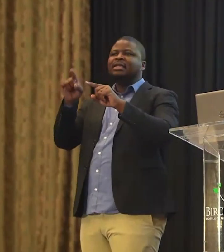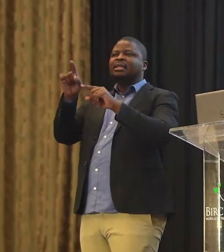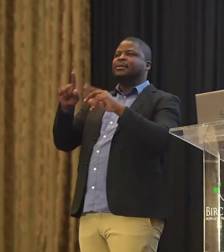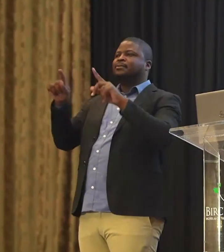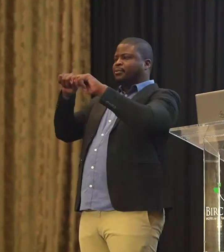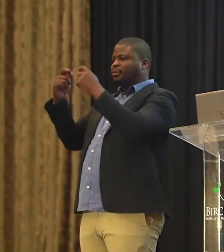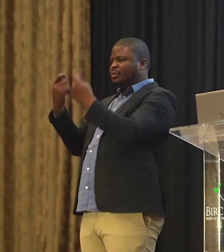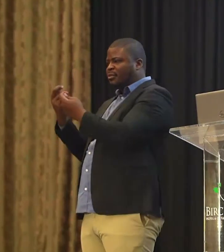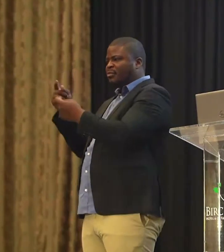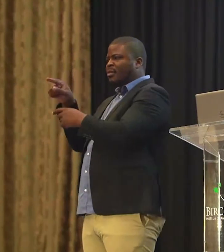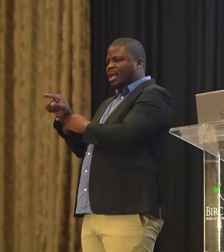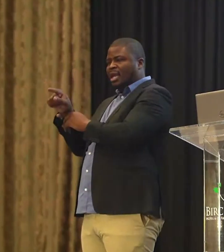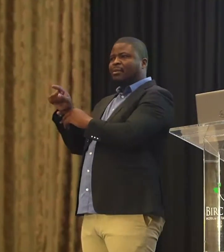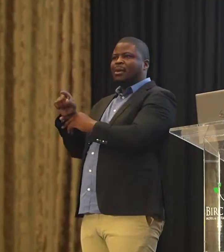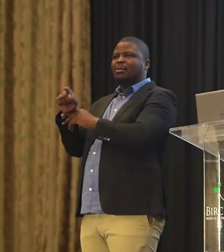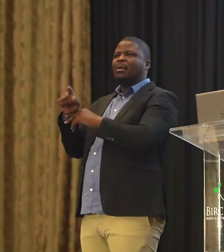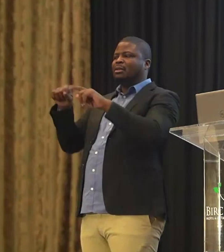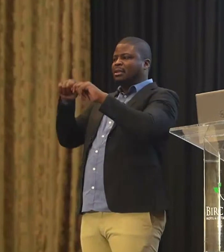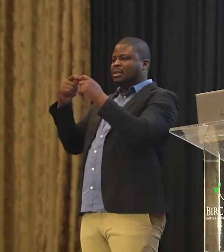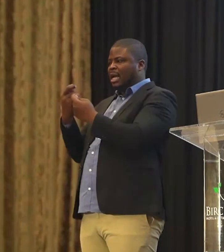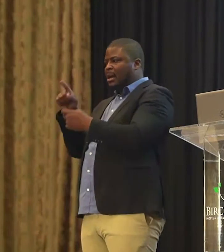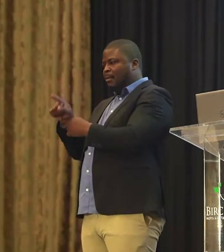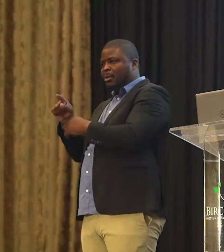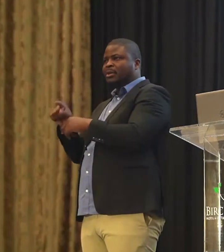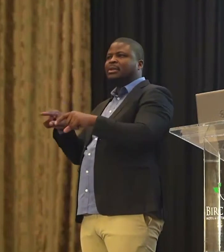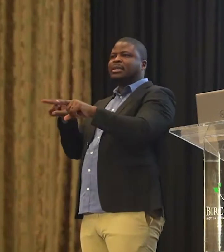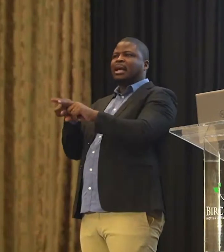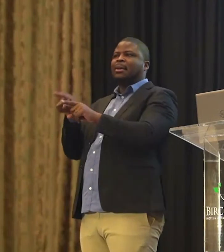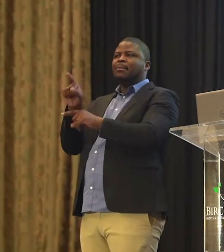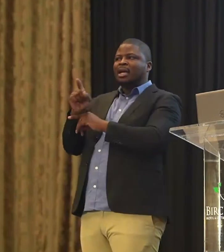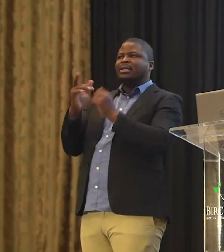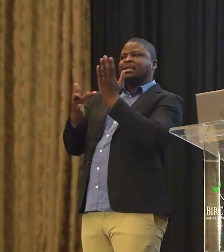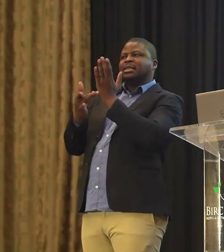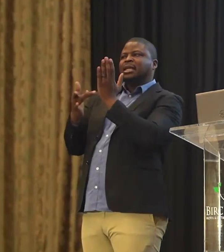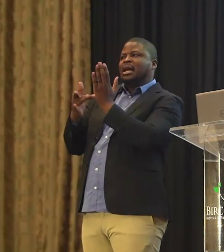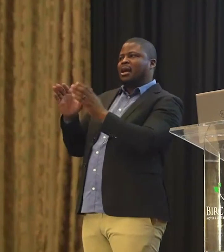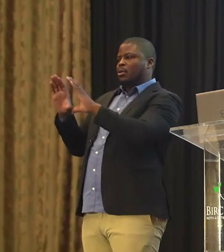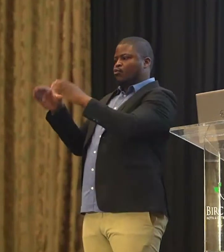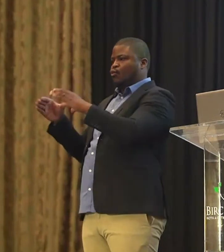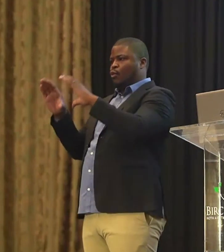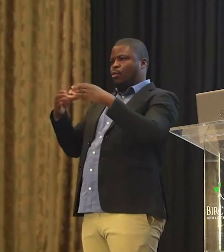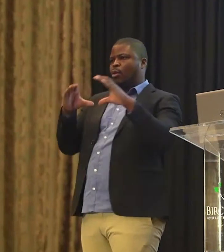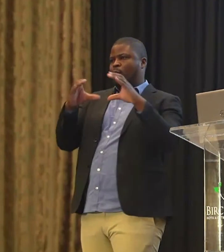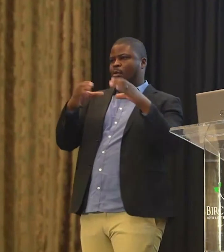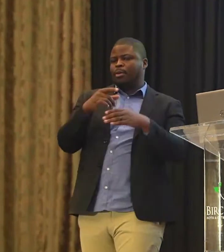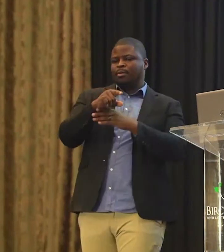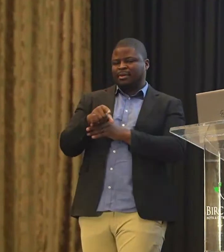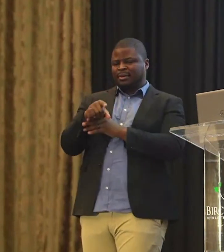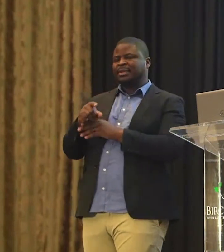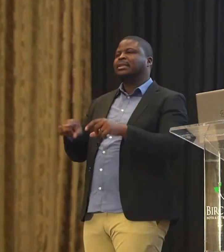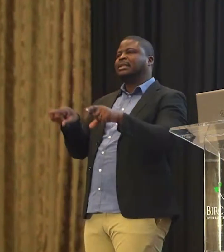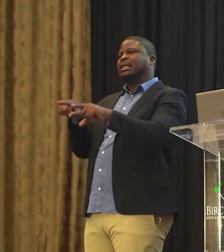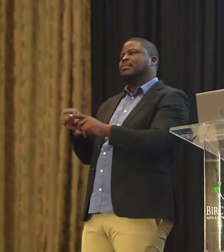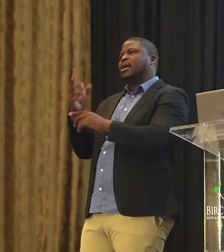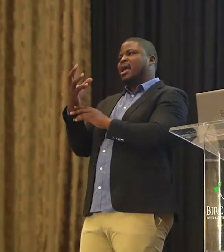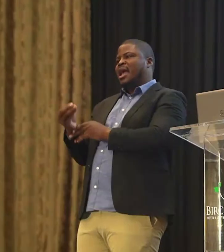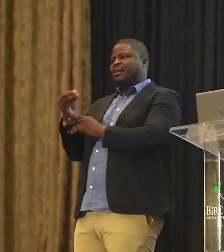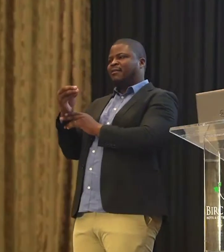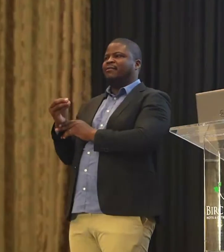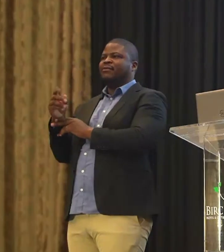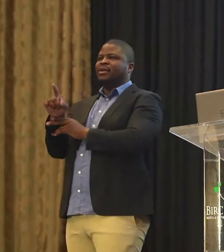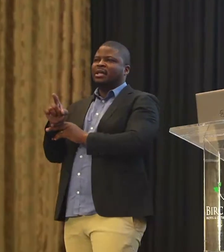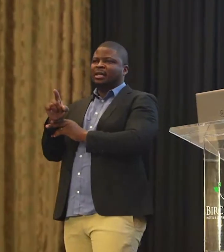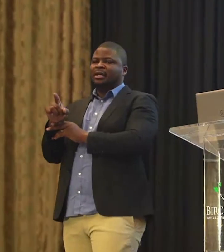key issues as well as technical working groups. For example, with the key populations, we've got a PWOD technical working group, we've got sex